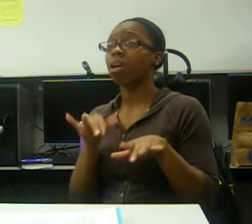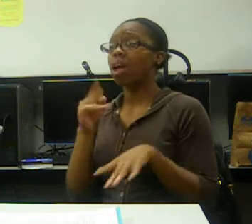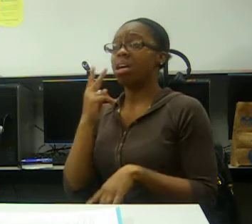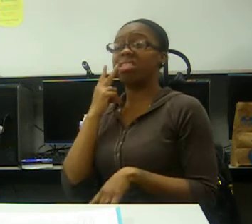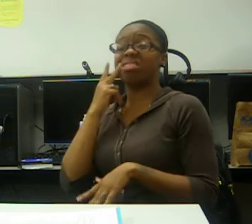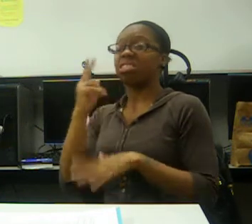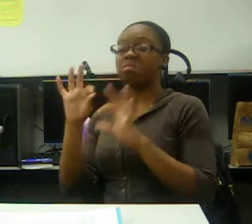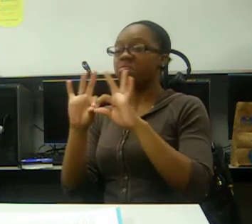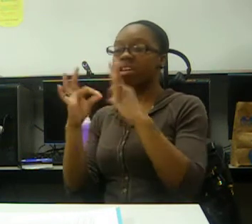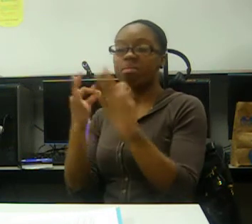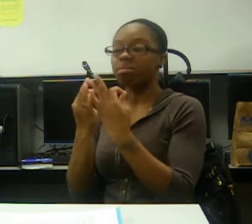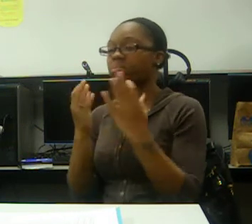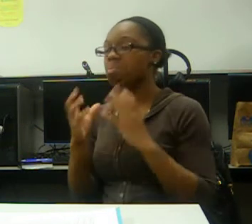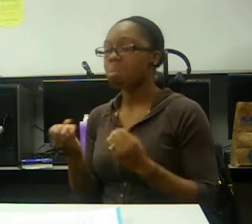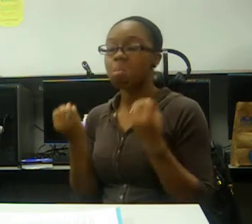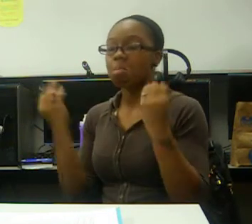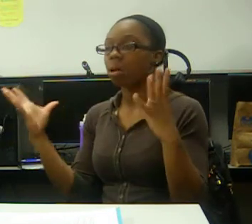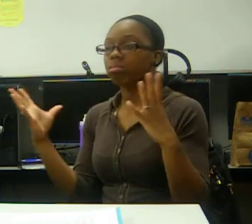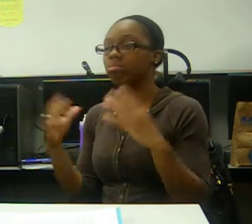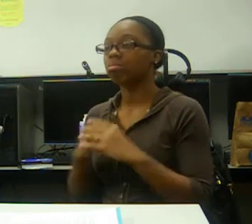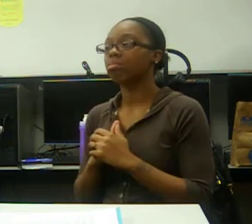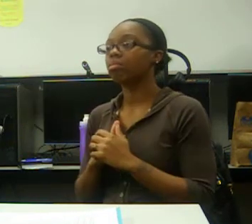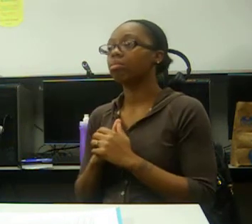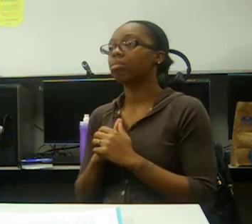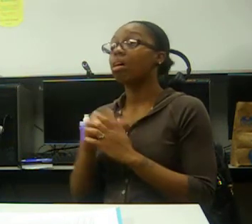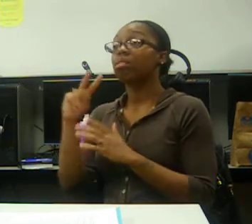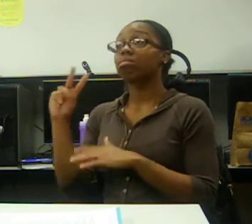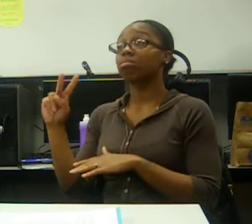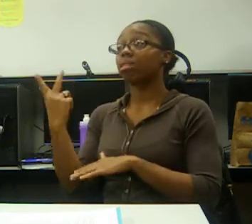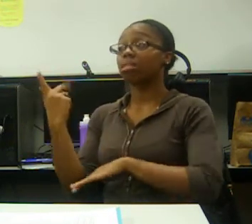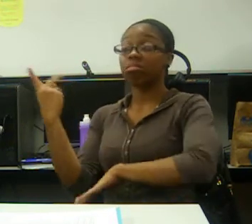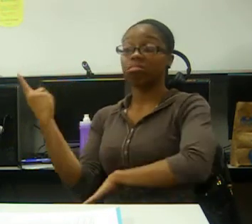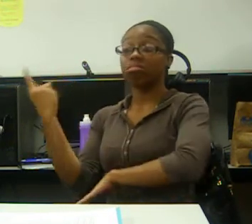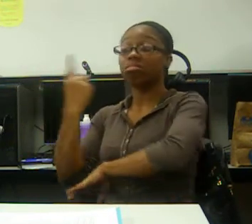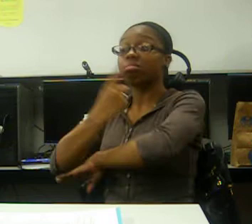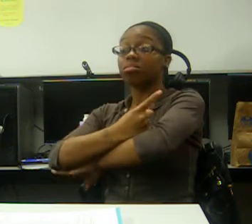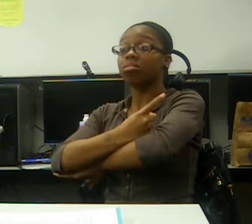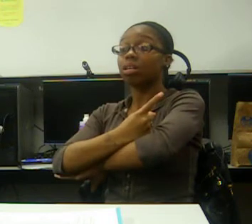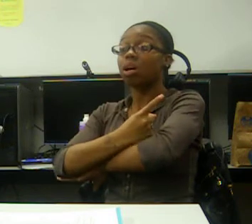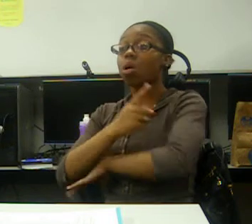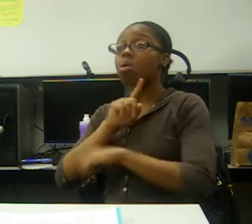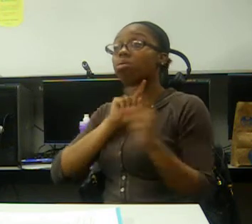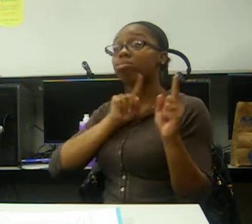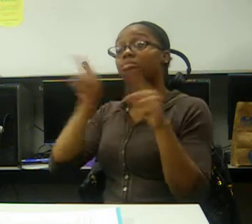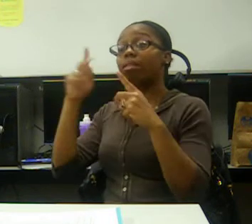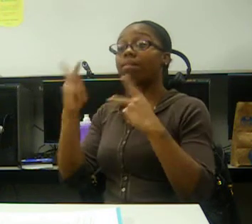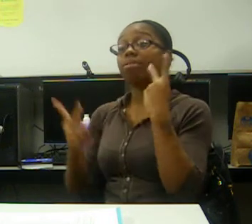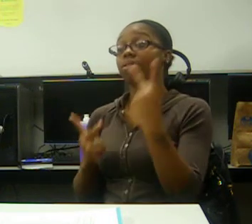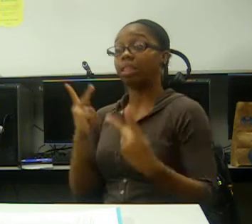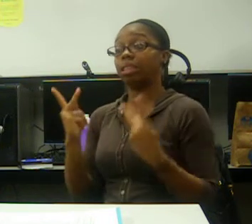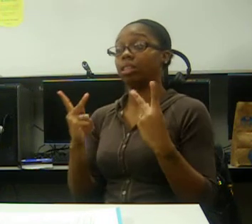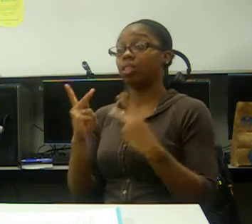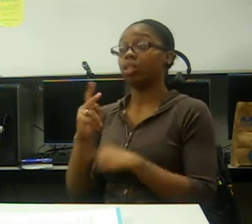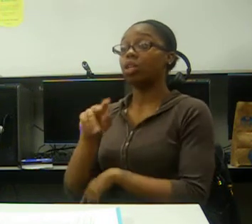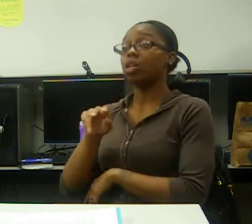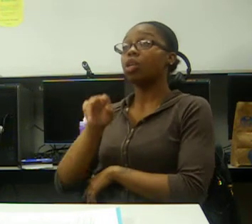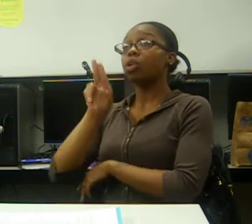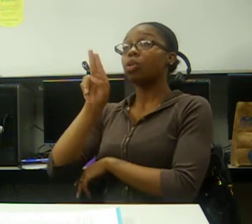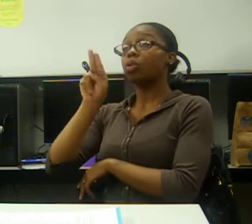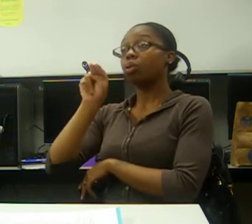On the second day of our vacation, we went to Universal Studios, and I